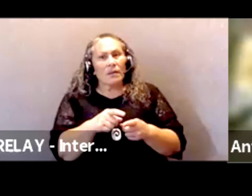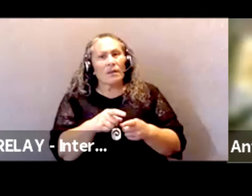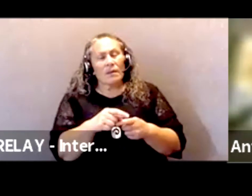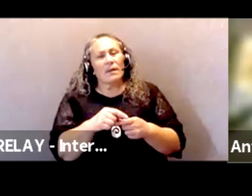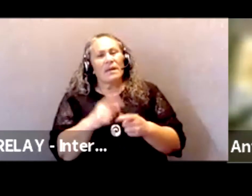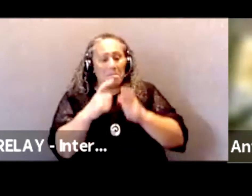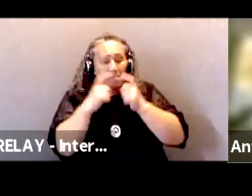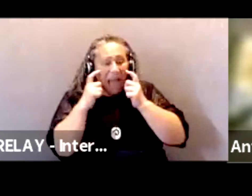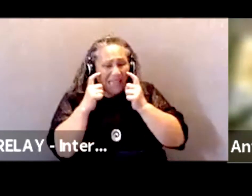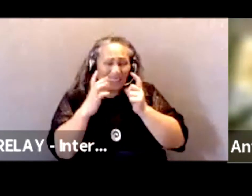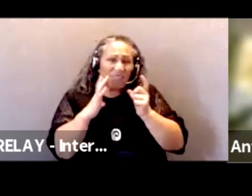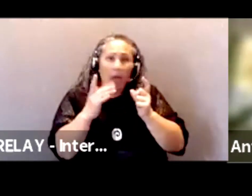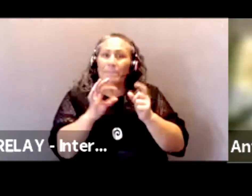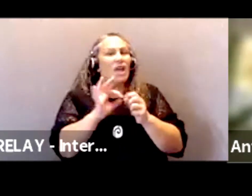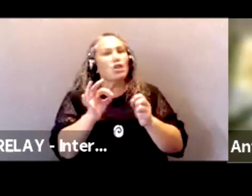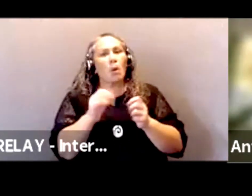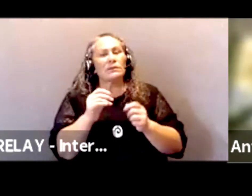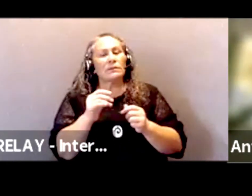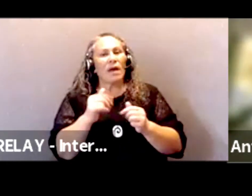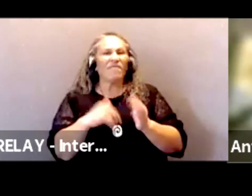and all of the other things we could do.